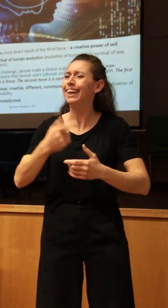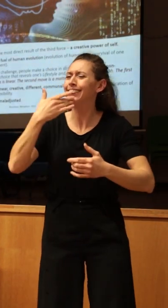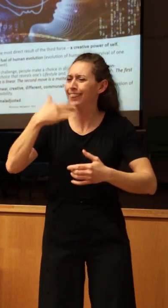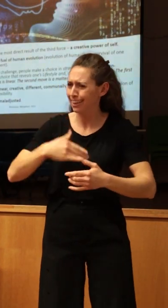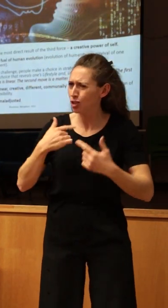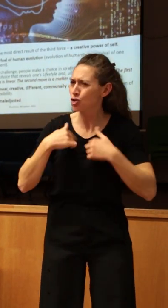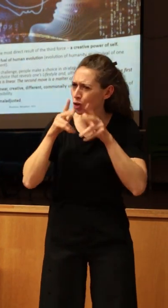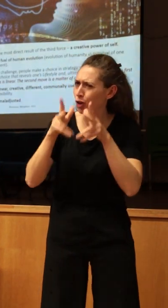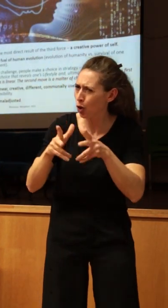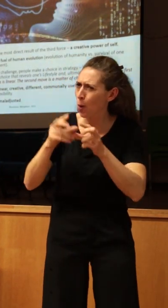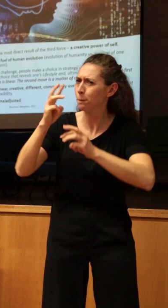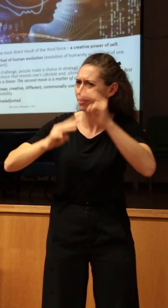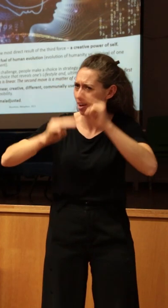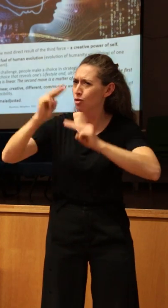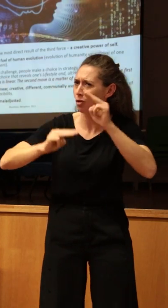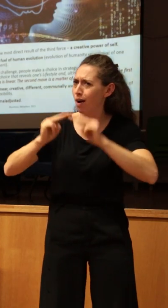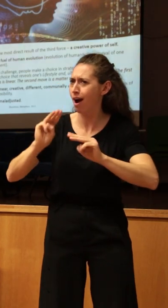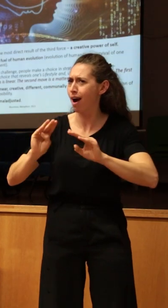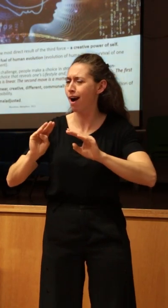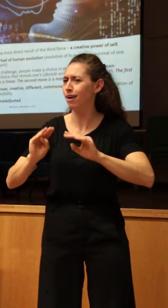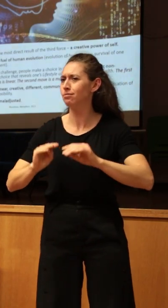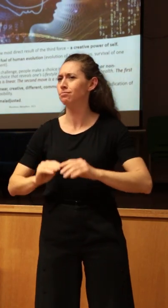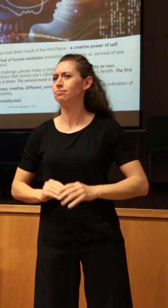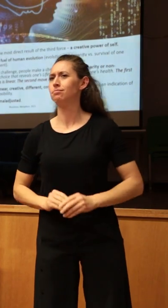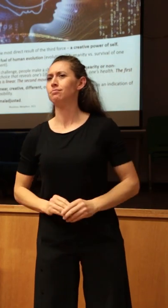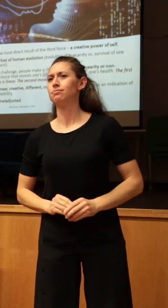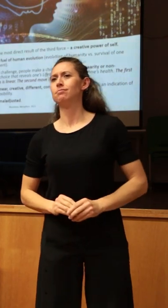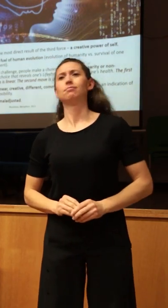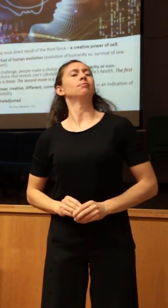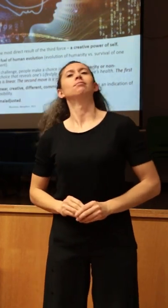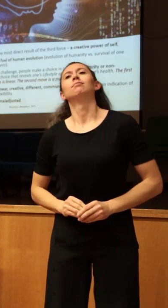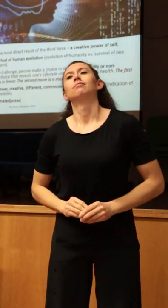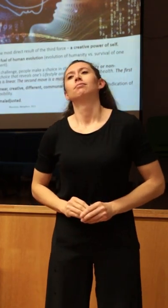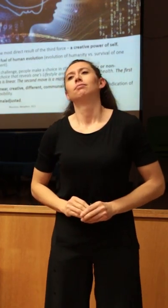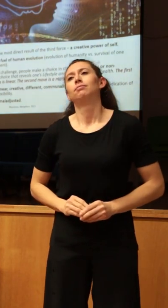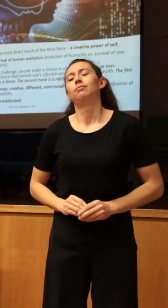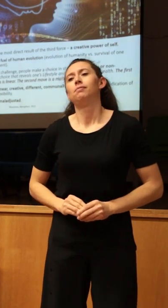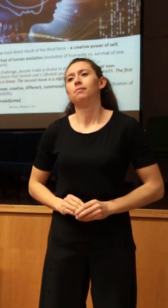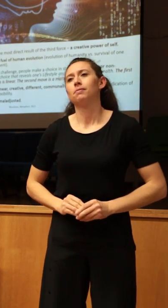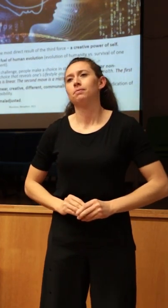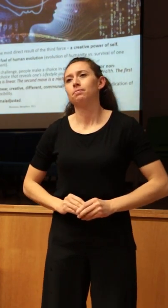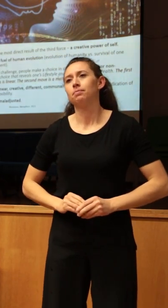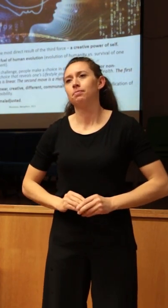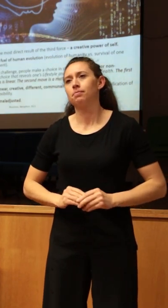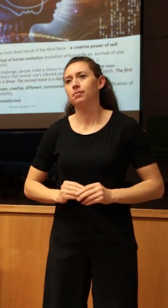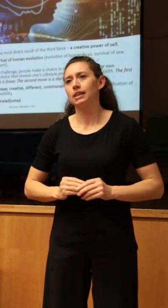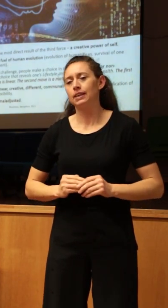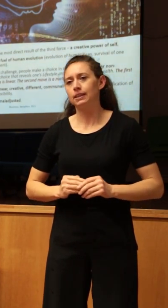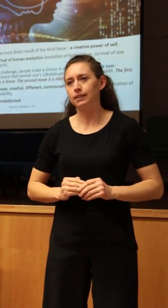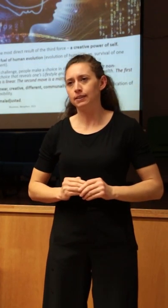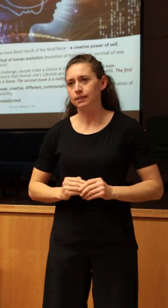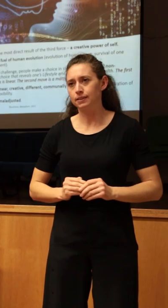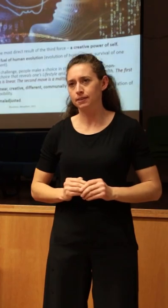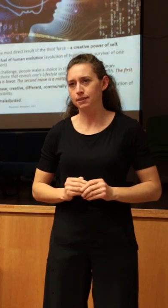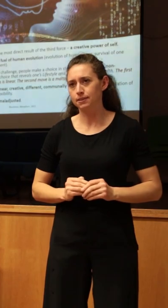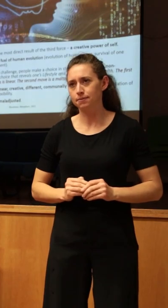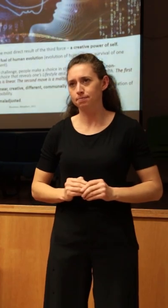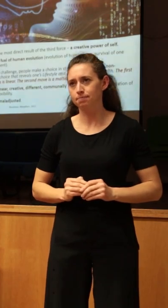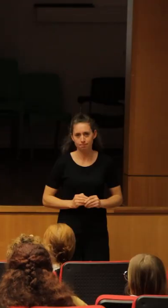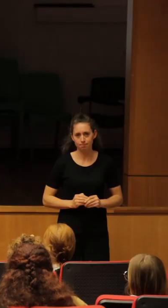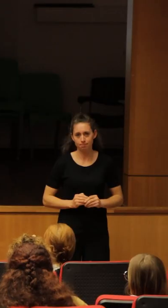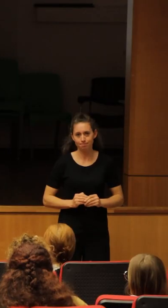diciendo? Now, and the beauty is that we can say the same thing. Oh, you try more, get some support, go to support